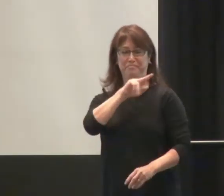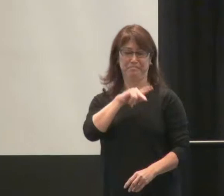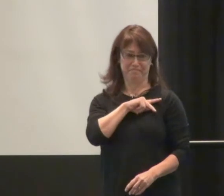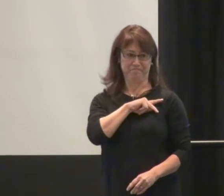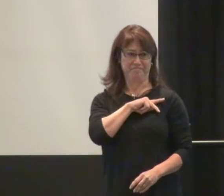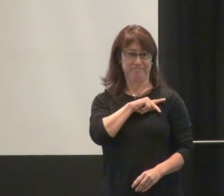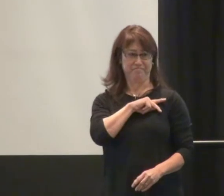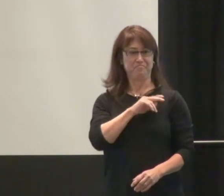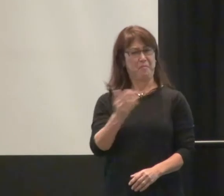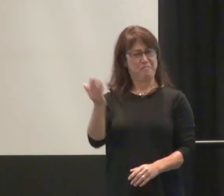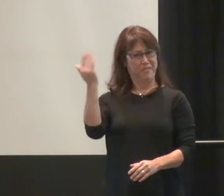Pedregal,